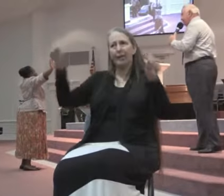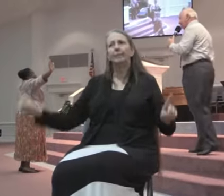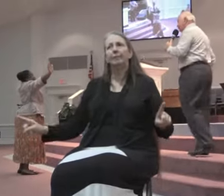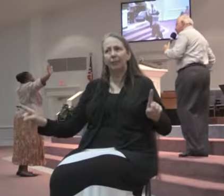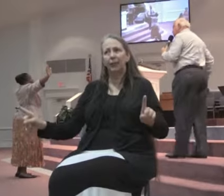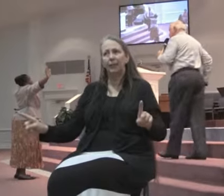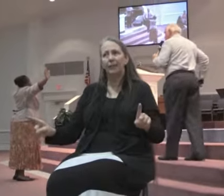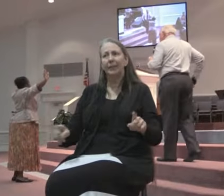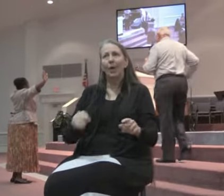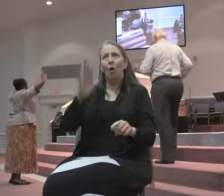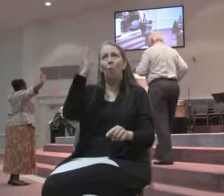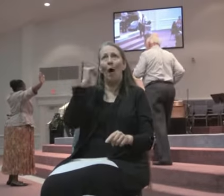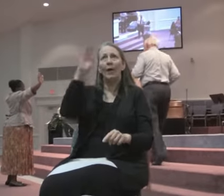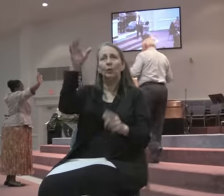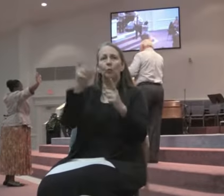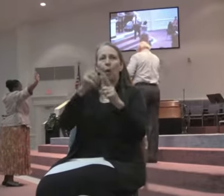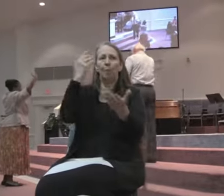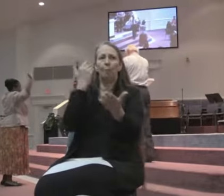say.